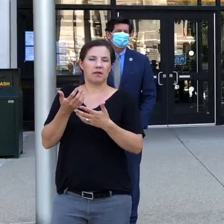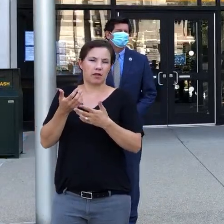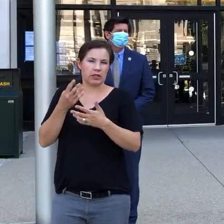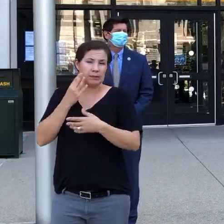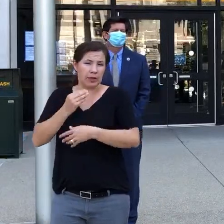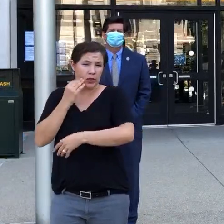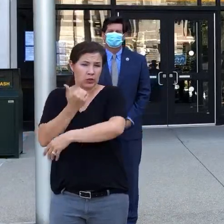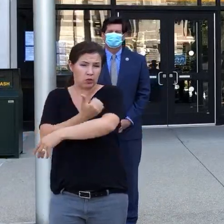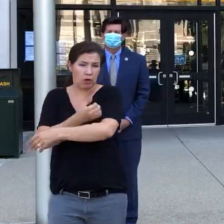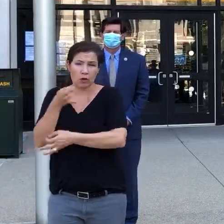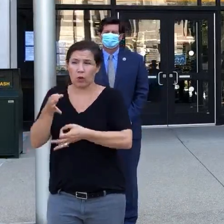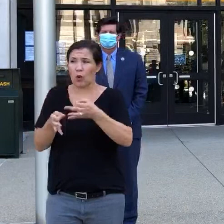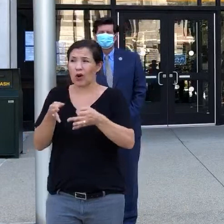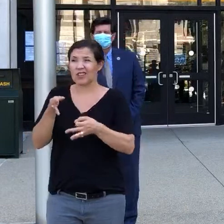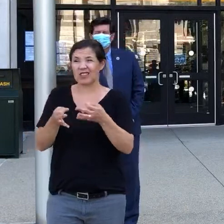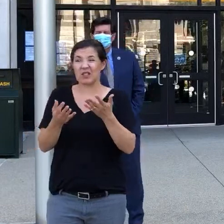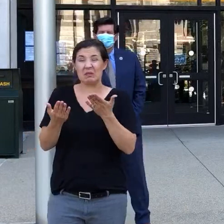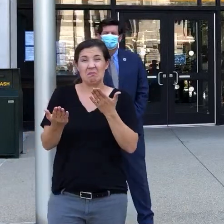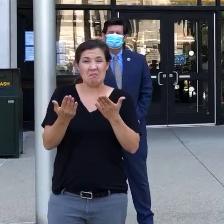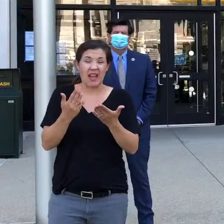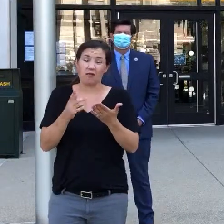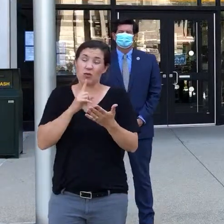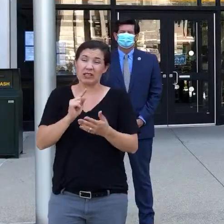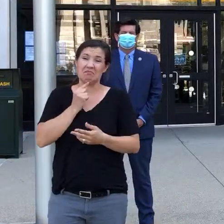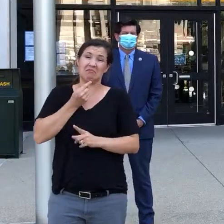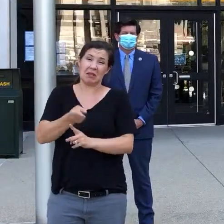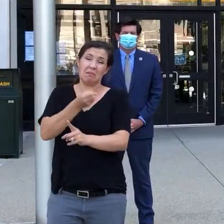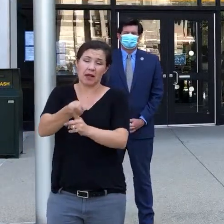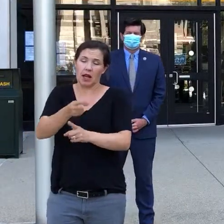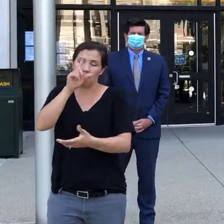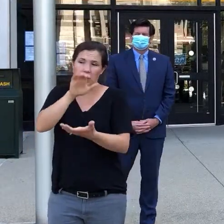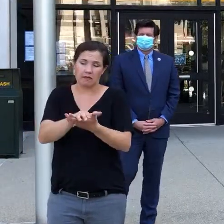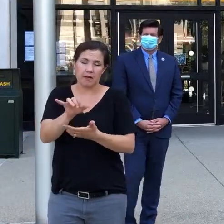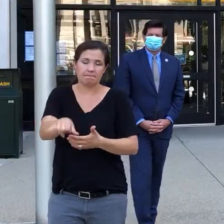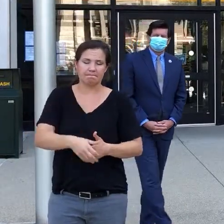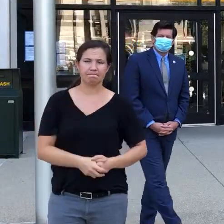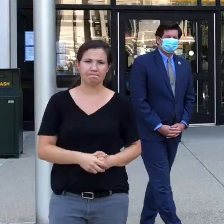may have a significant impact. I do.